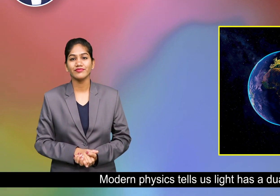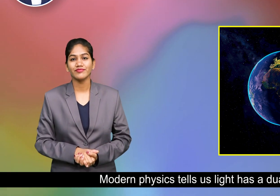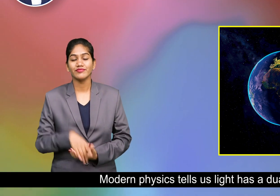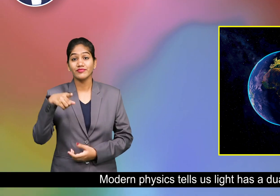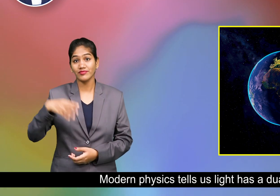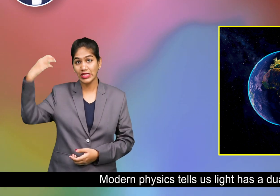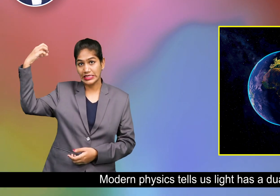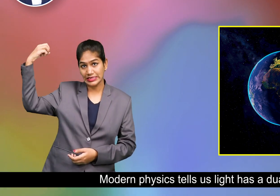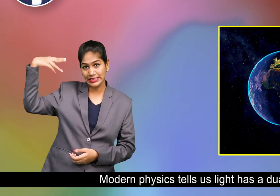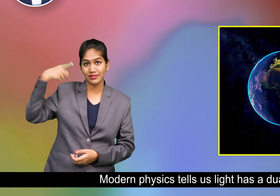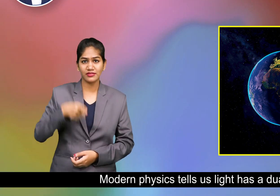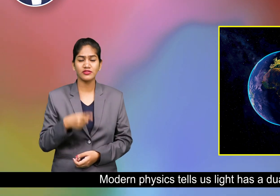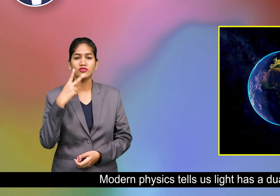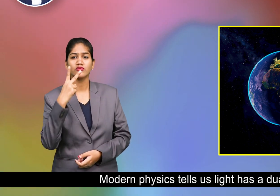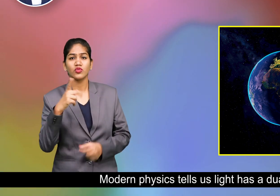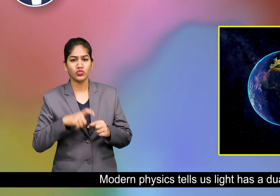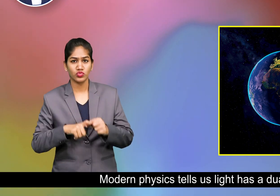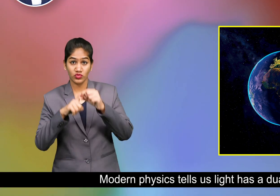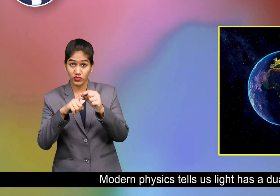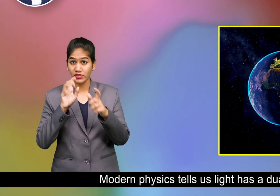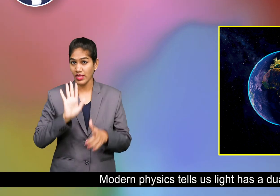light has a dual property: